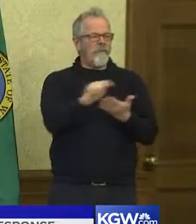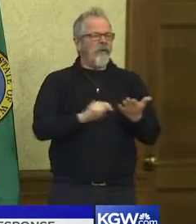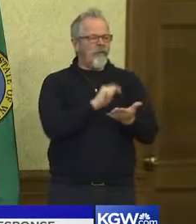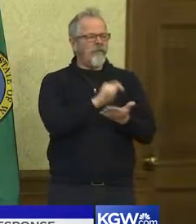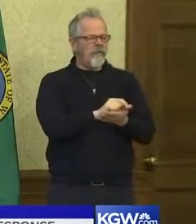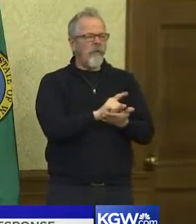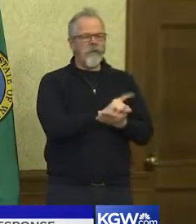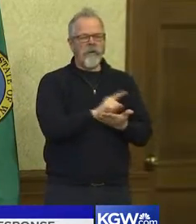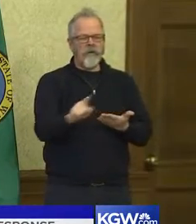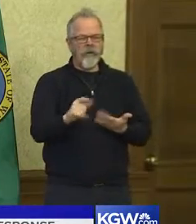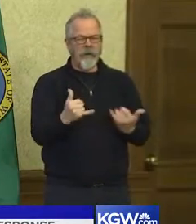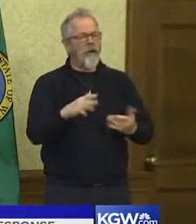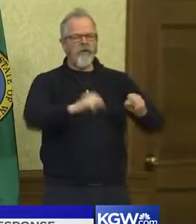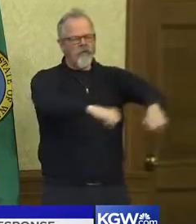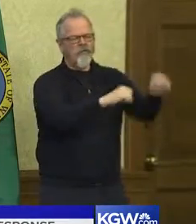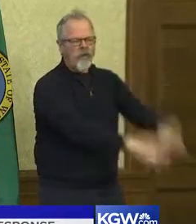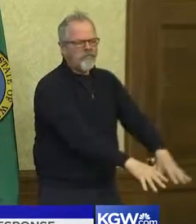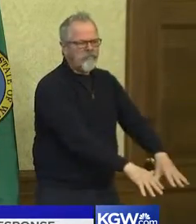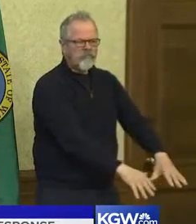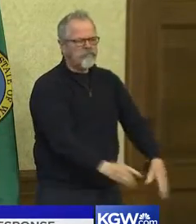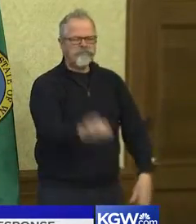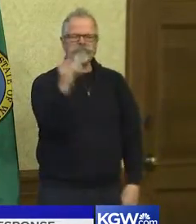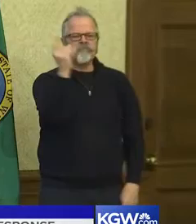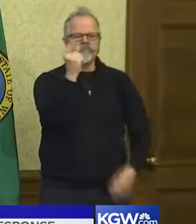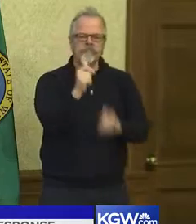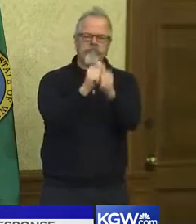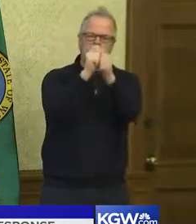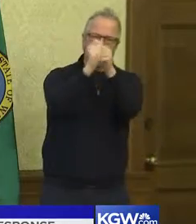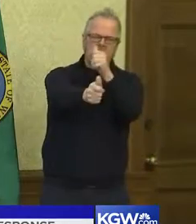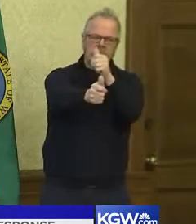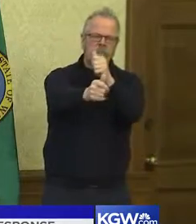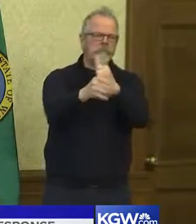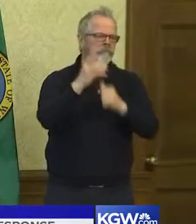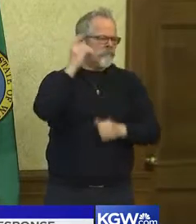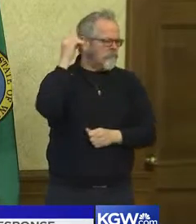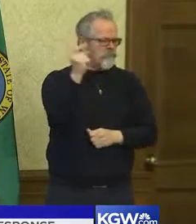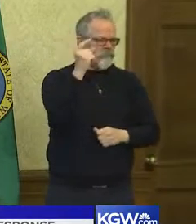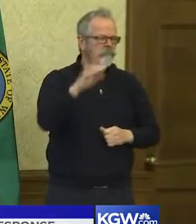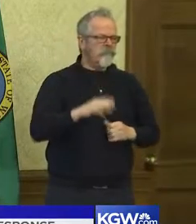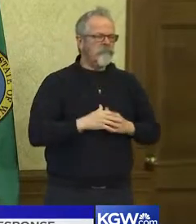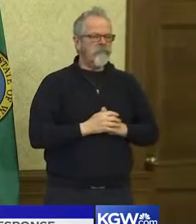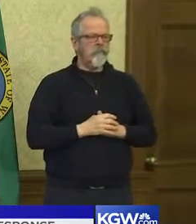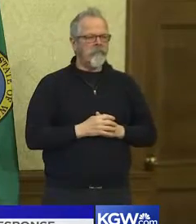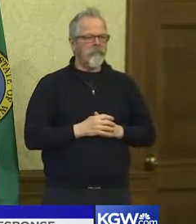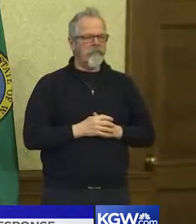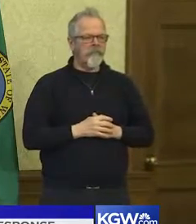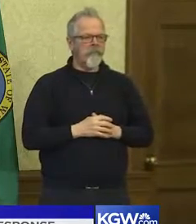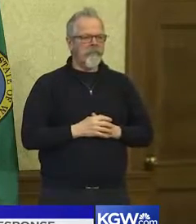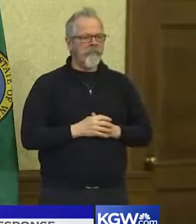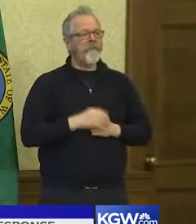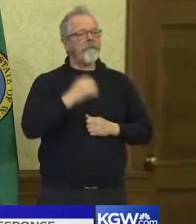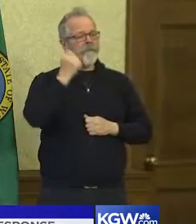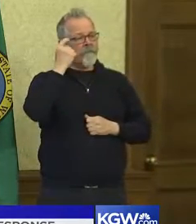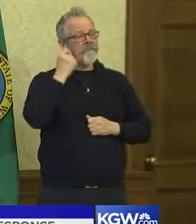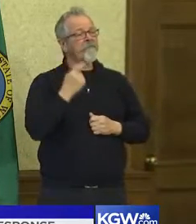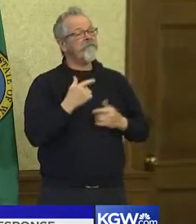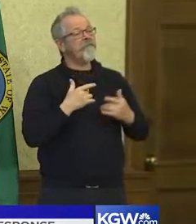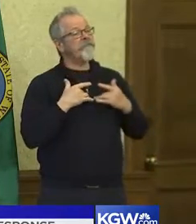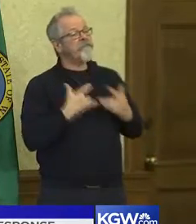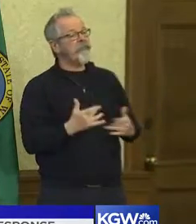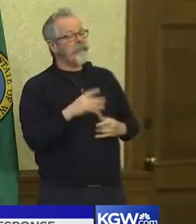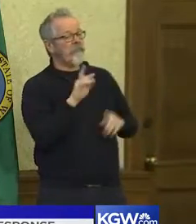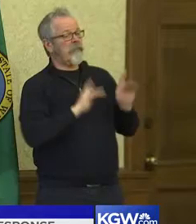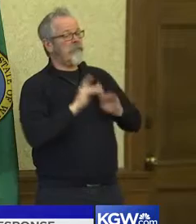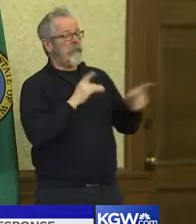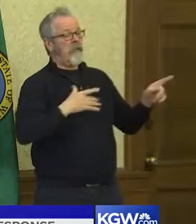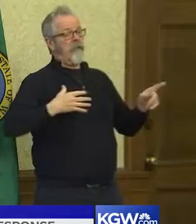have found is that when people apply and are approved, we're able to get them their money within an average of 5 to 7 days. For those who are